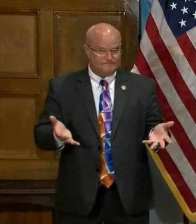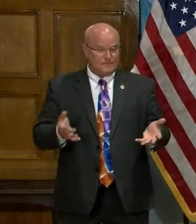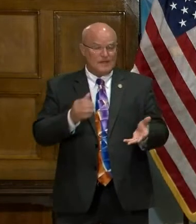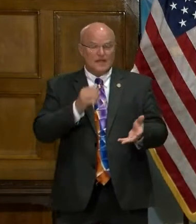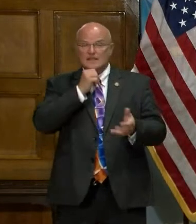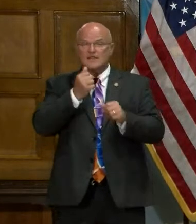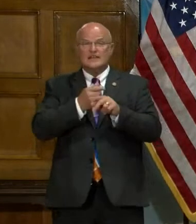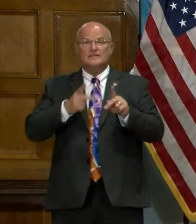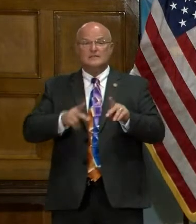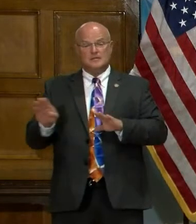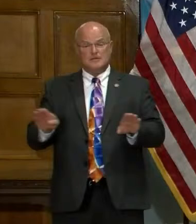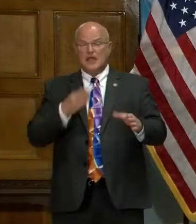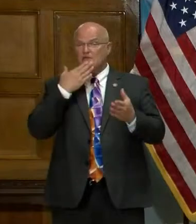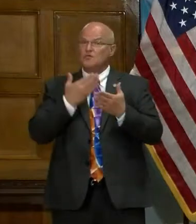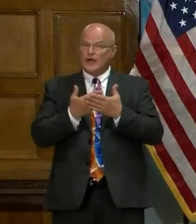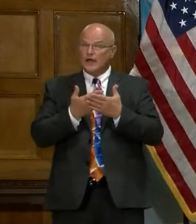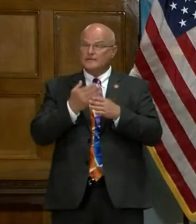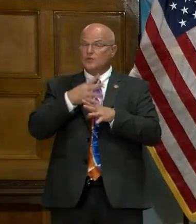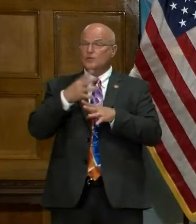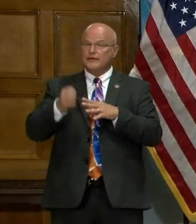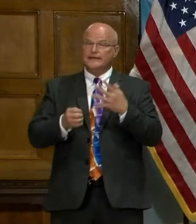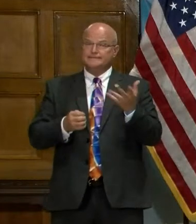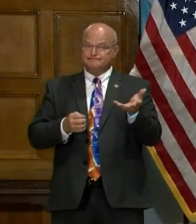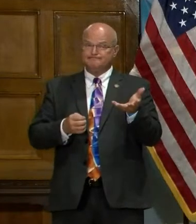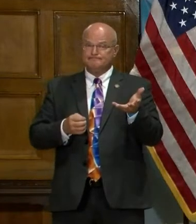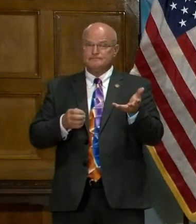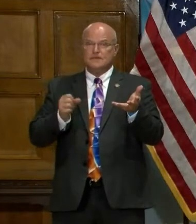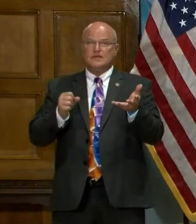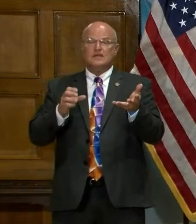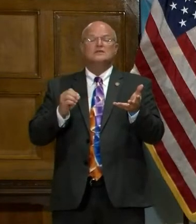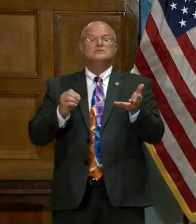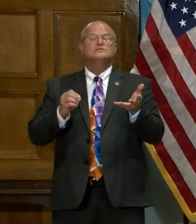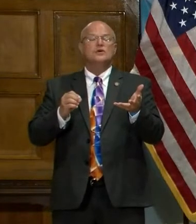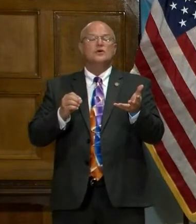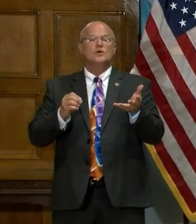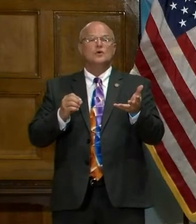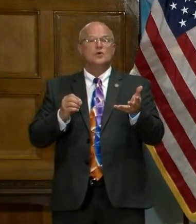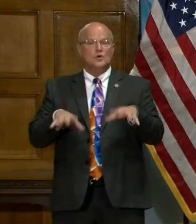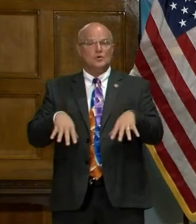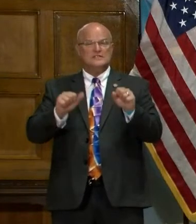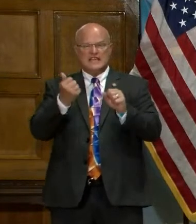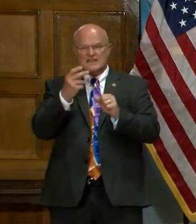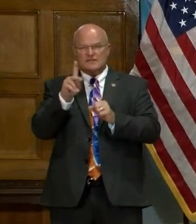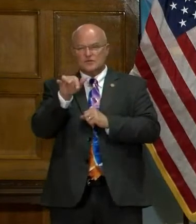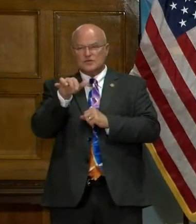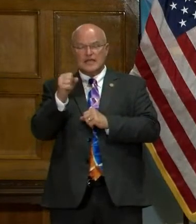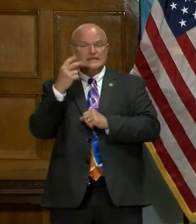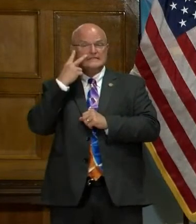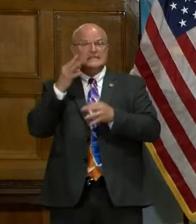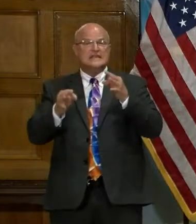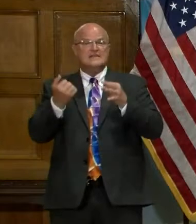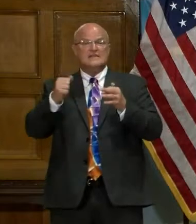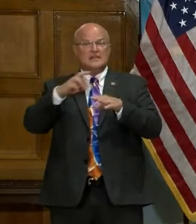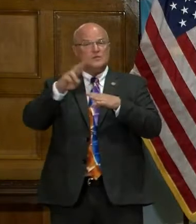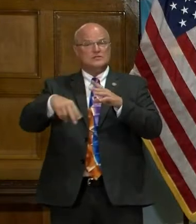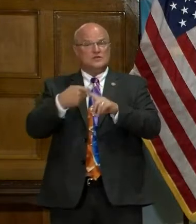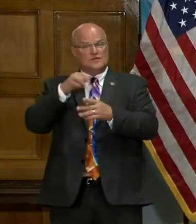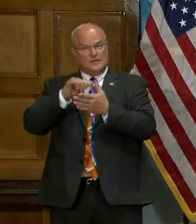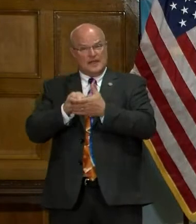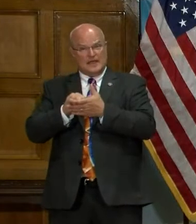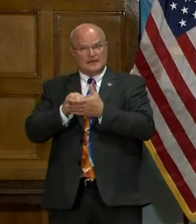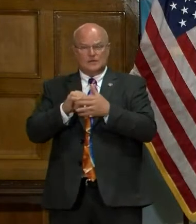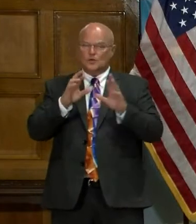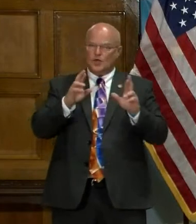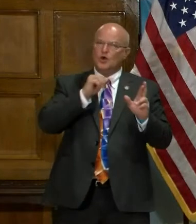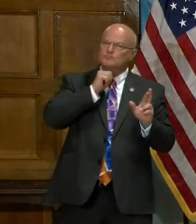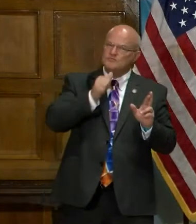Not everyone behaved well over the weekend. And so it'll take a few days to see if there's any result from that. We hope